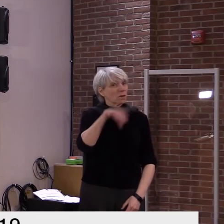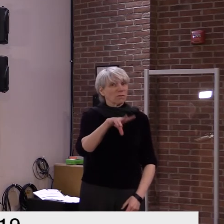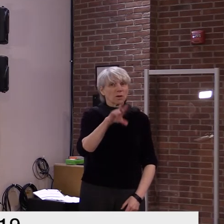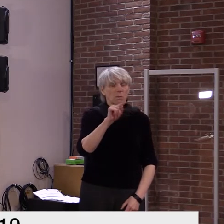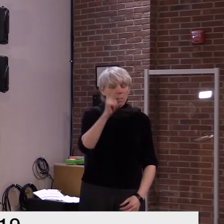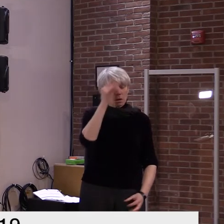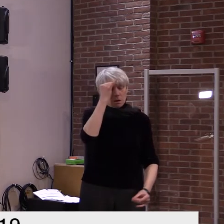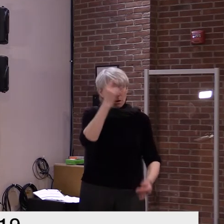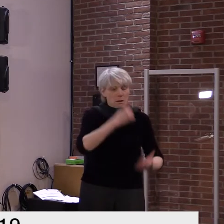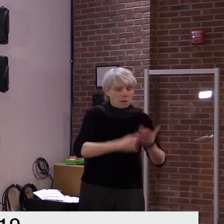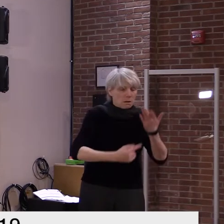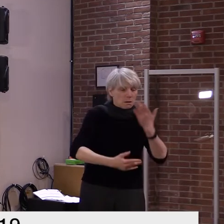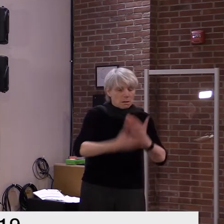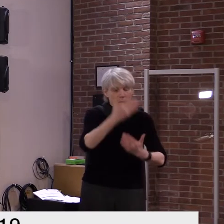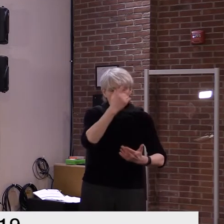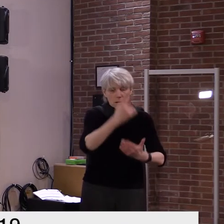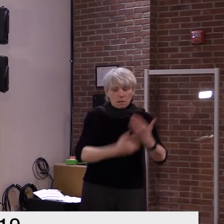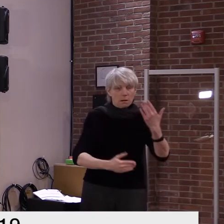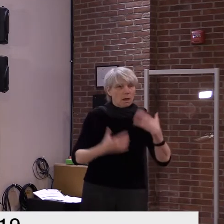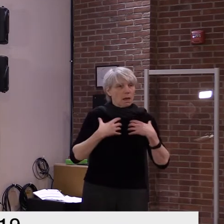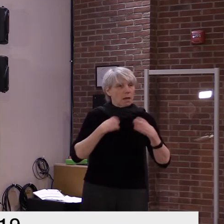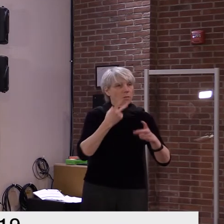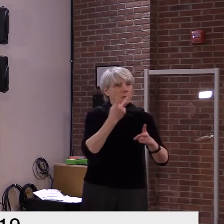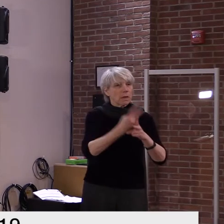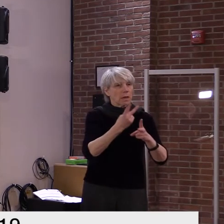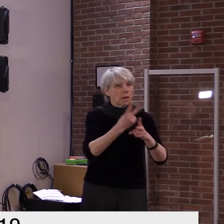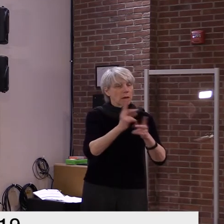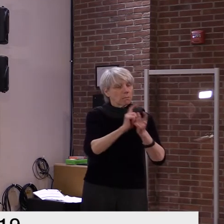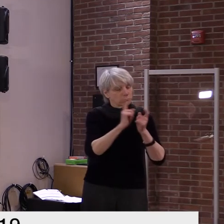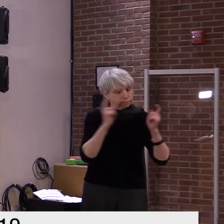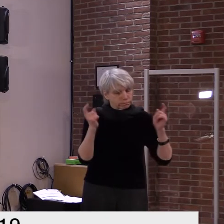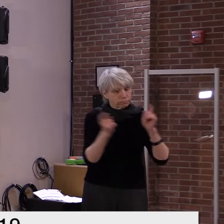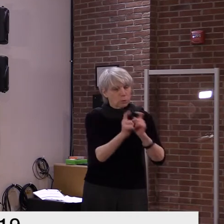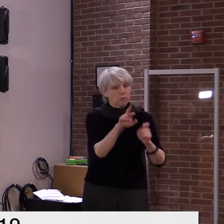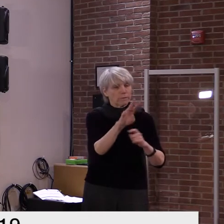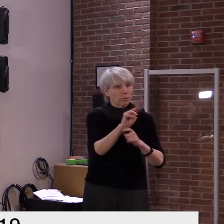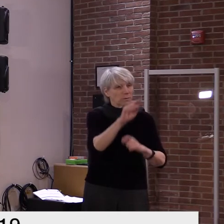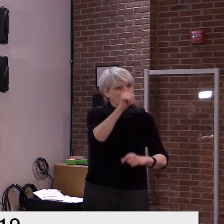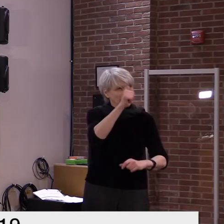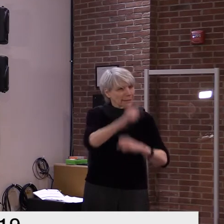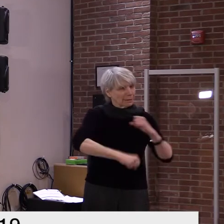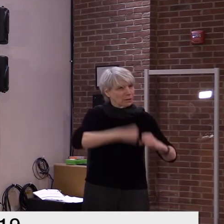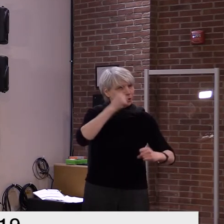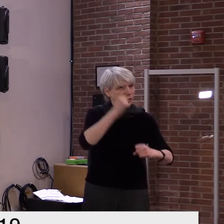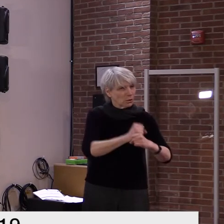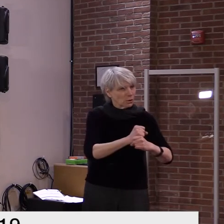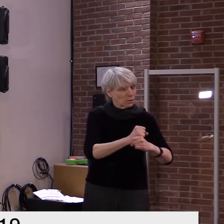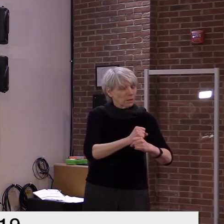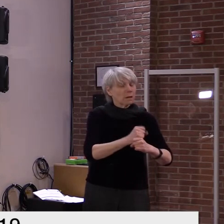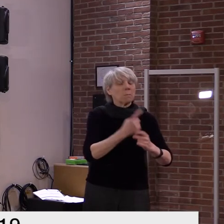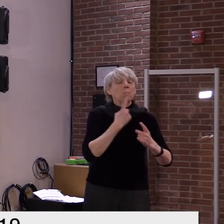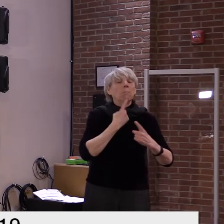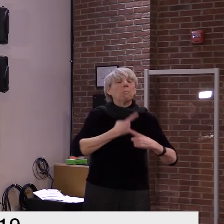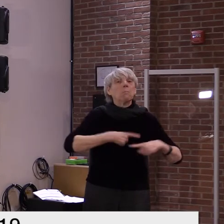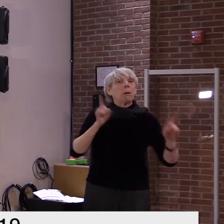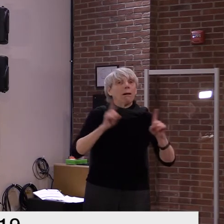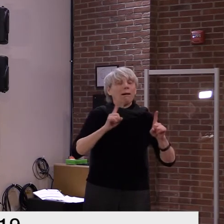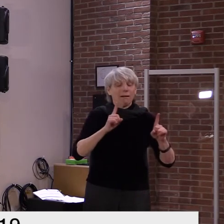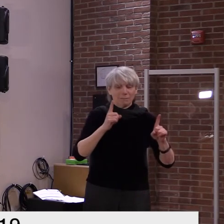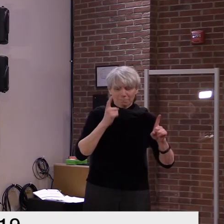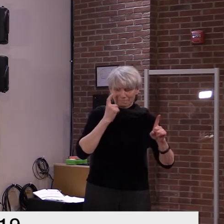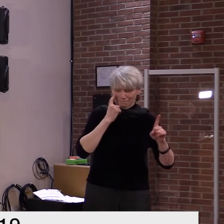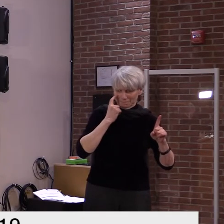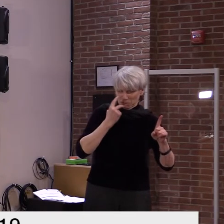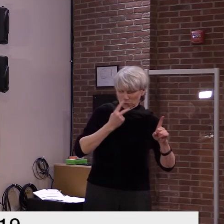but just in the last three or four days, the last few days, there's been what I consider in any way to be a striking development, which is